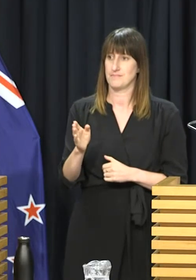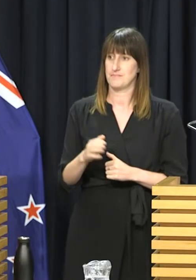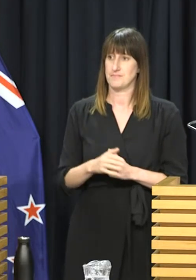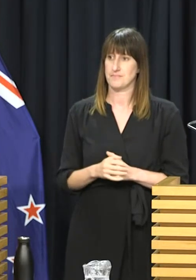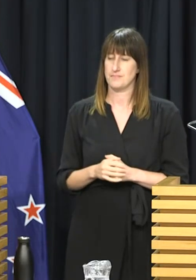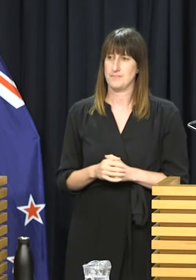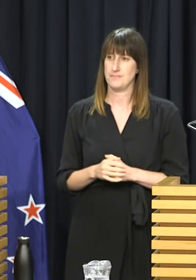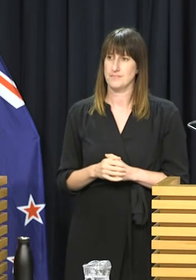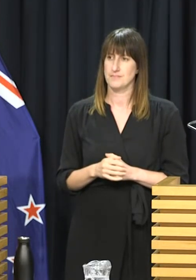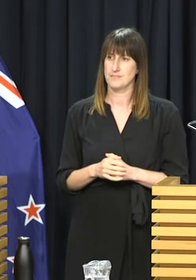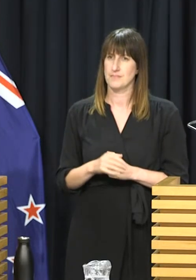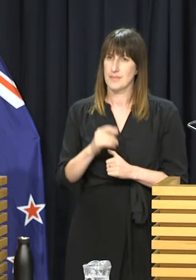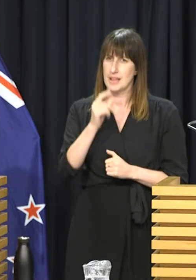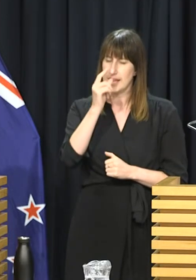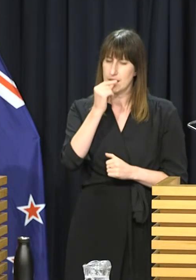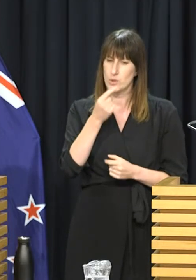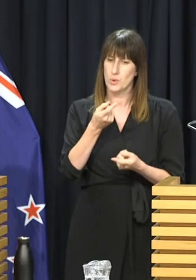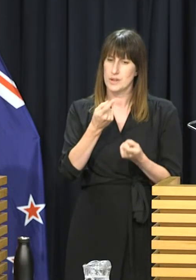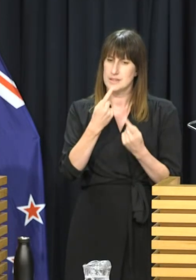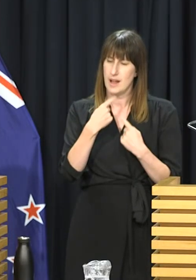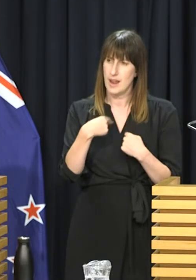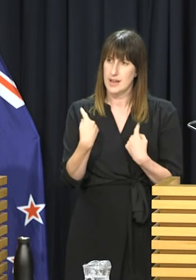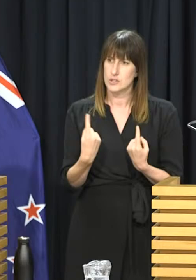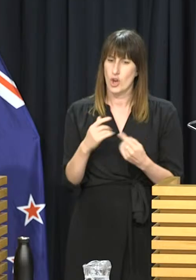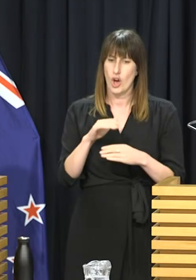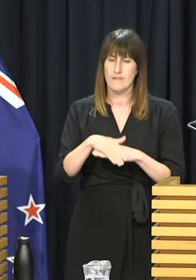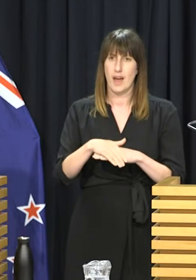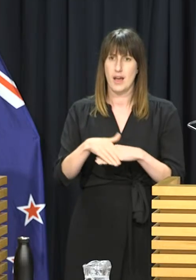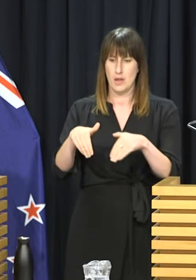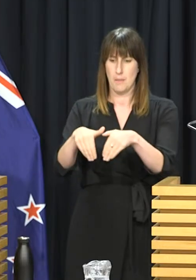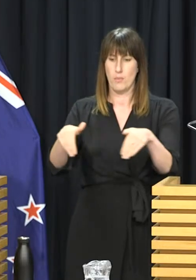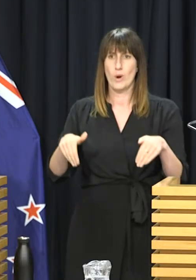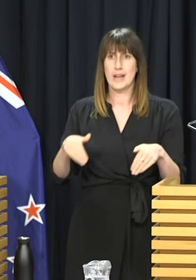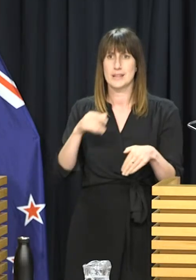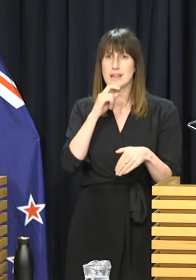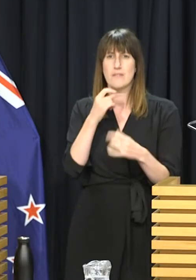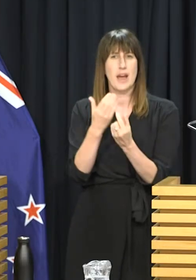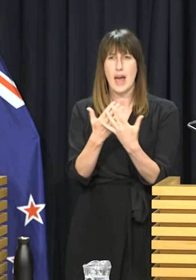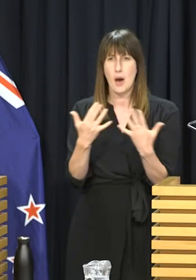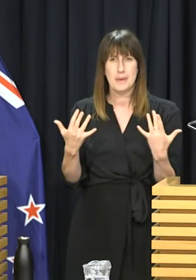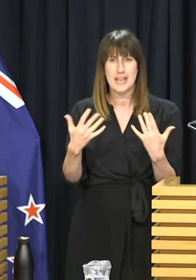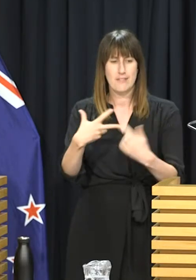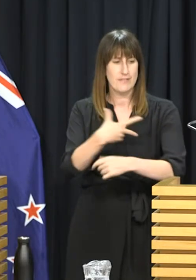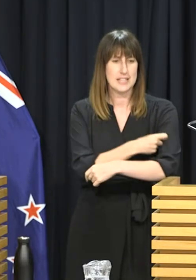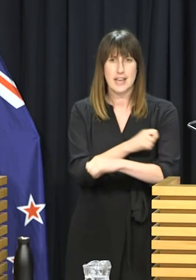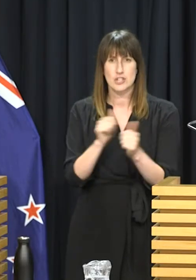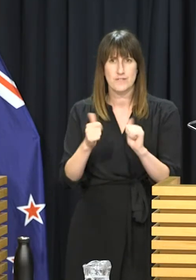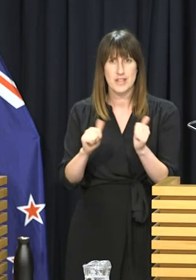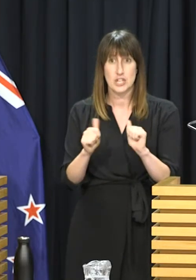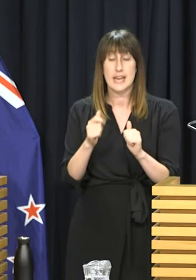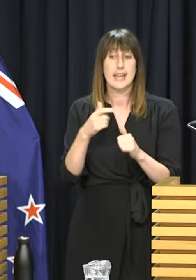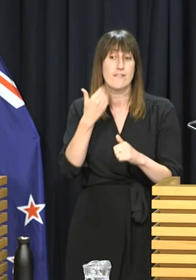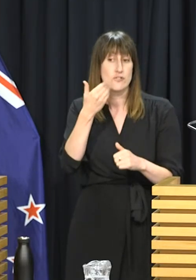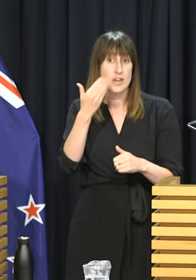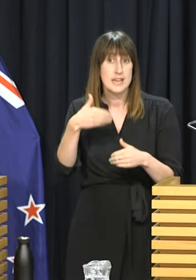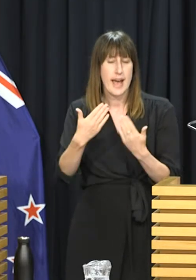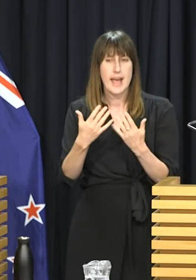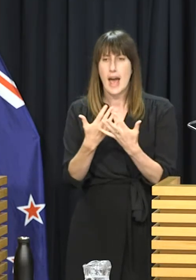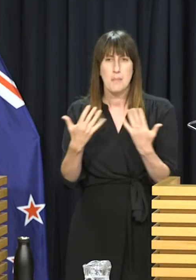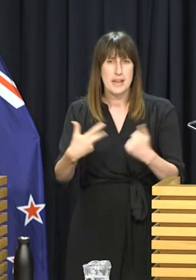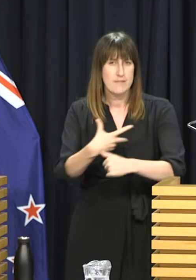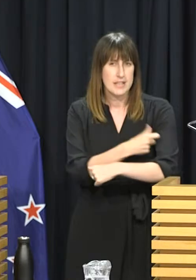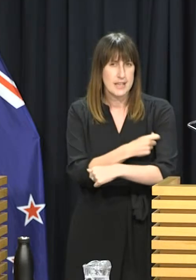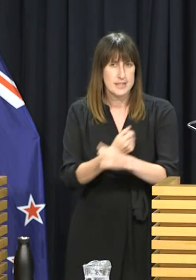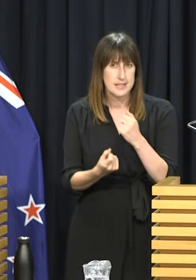give an update on how many border workers have been vaccinated and how many people are getting vaccinated every day now? So the most